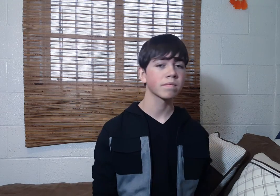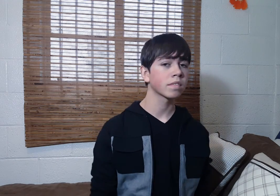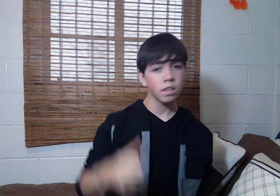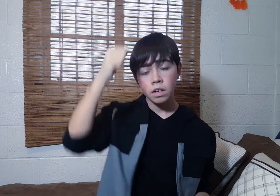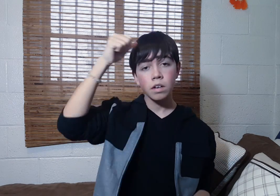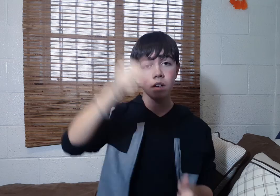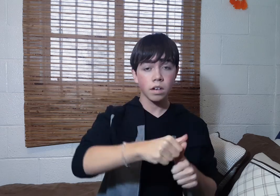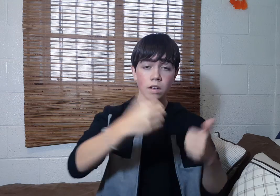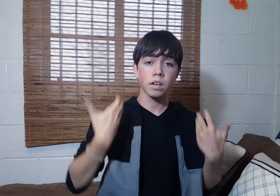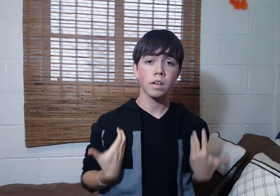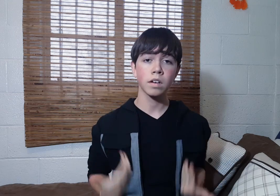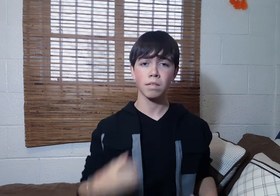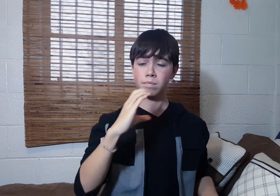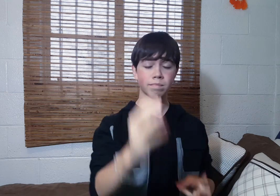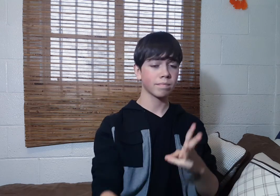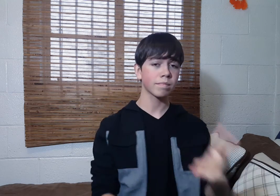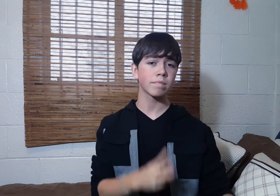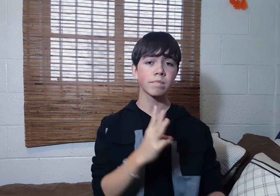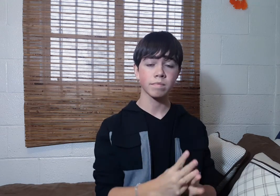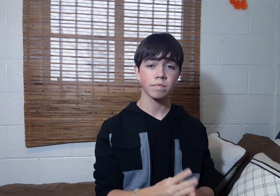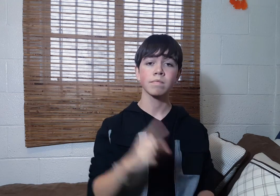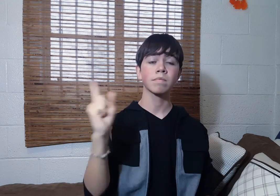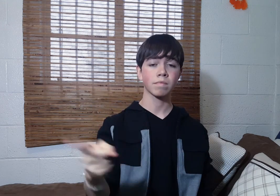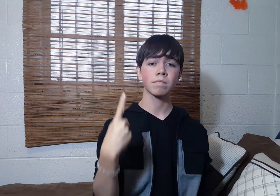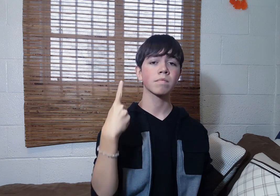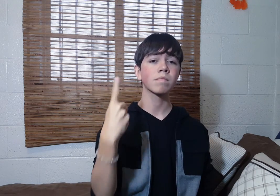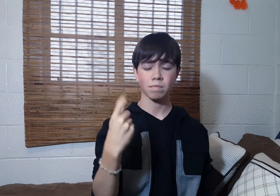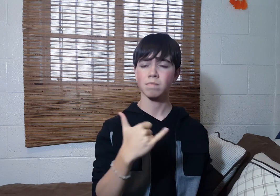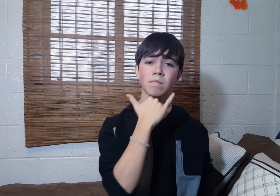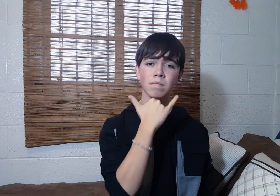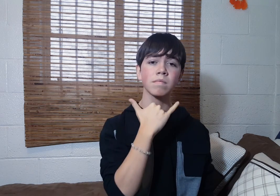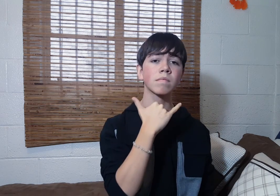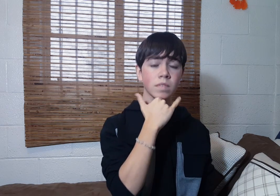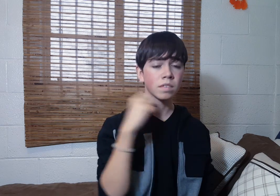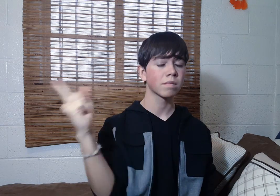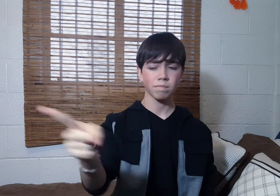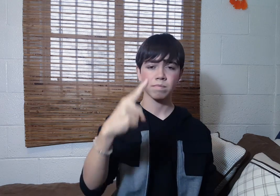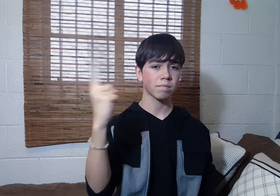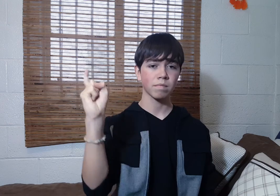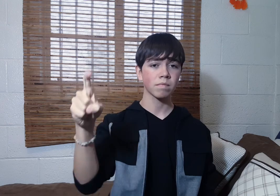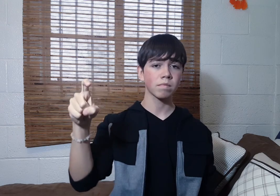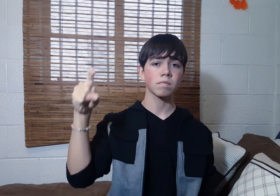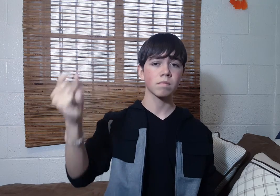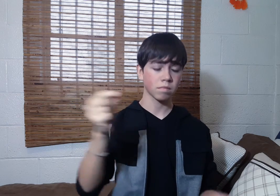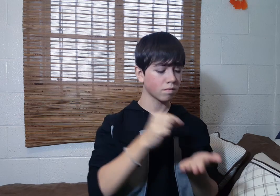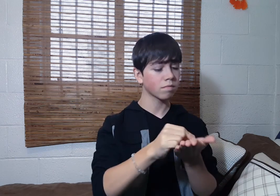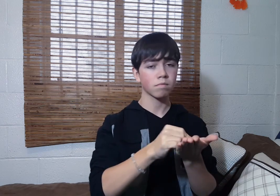Remember me for centuries Is just one mistake Is all it will take Or